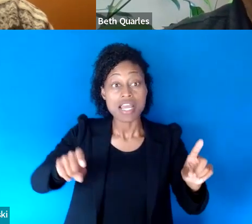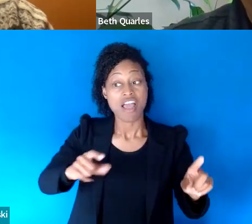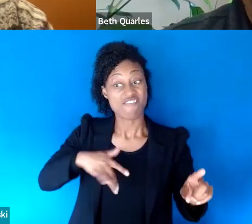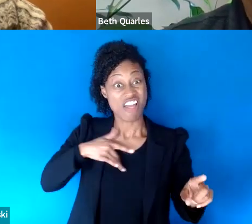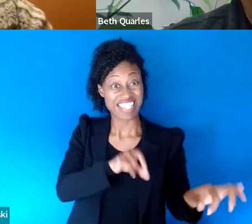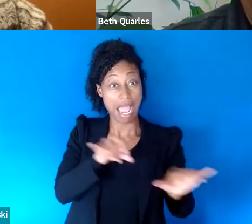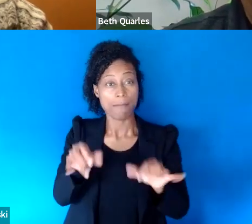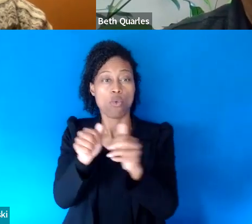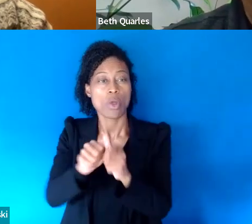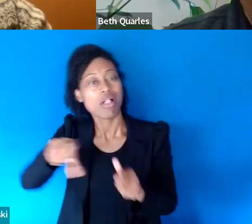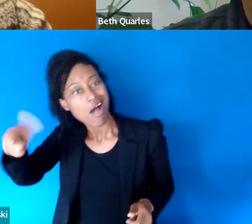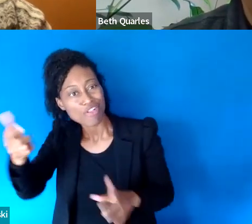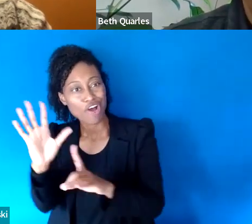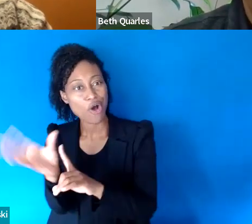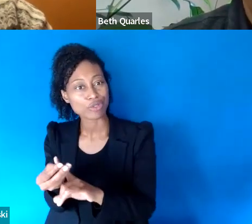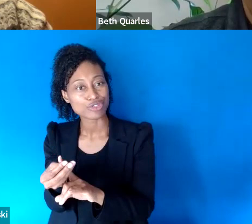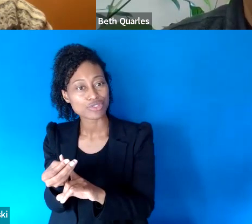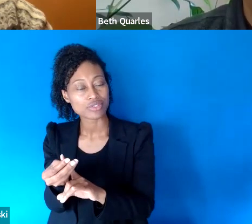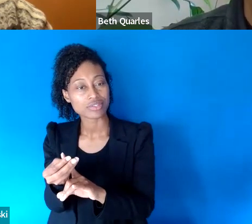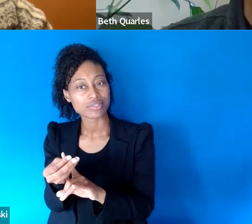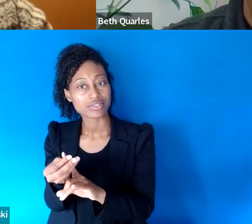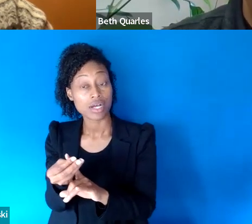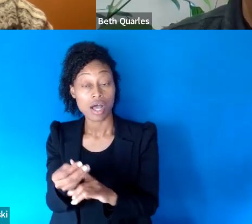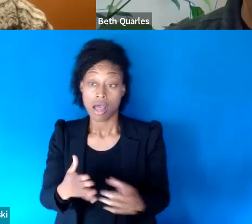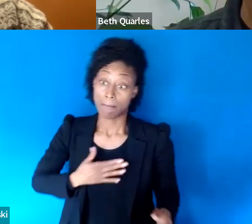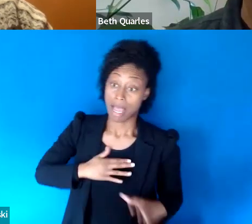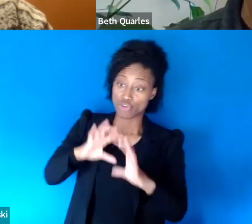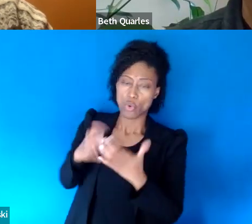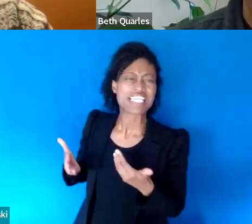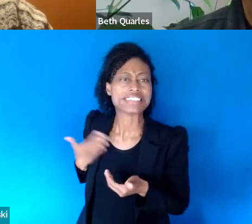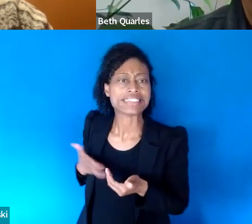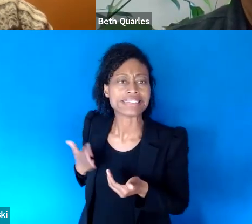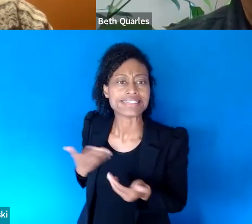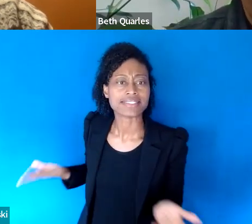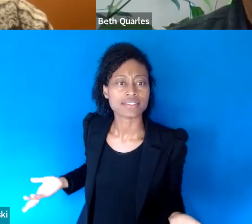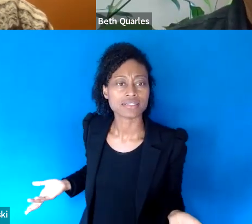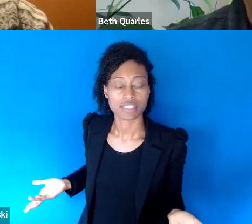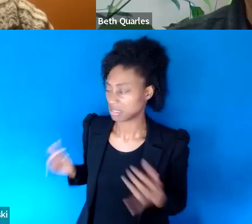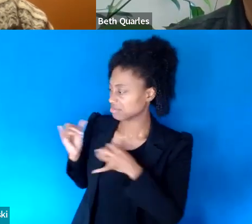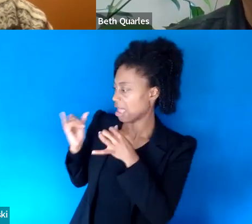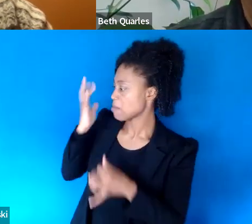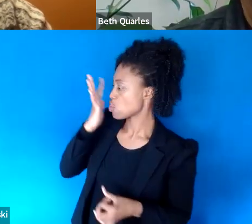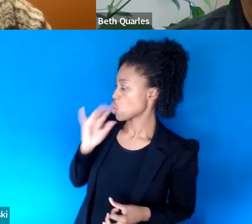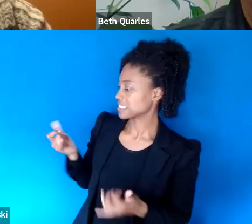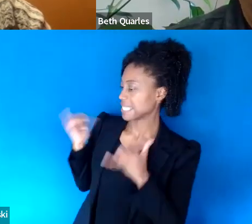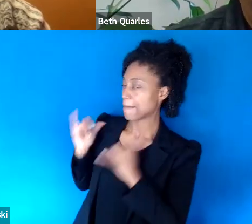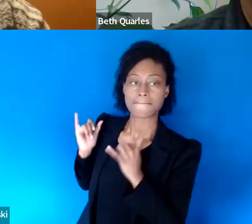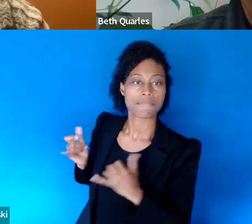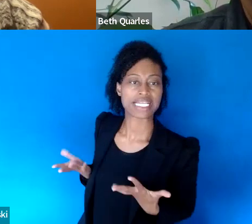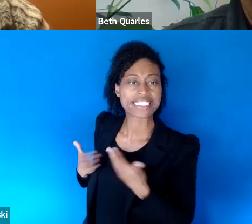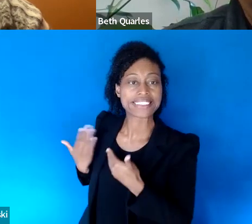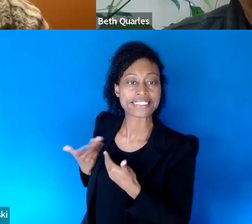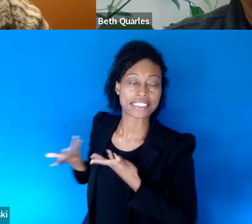It's okay for me to go and talk to my group because it's easy. But sometimes we have to come